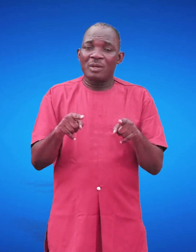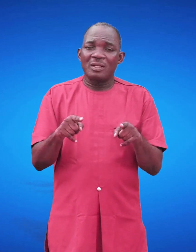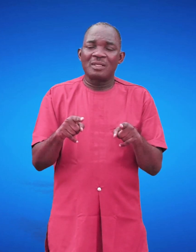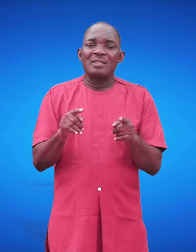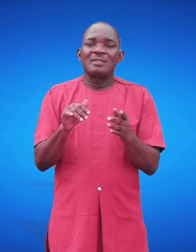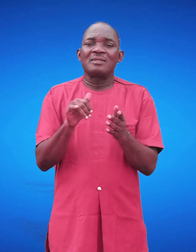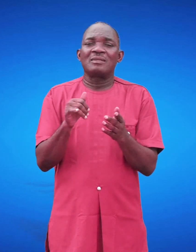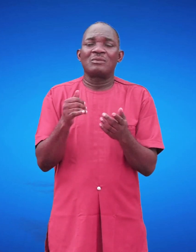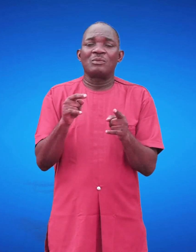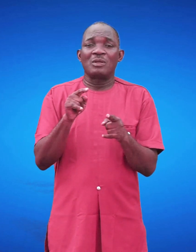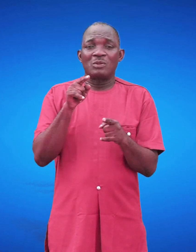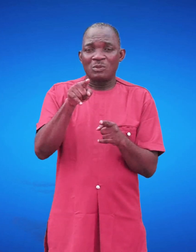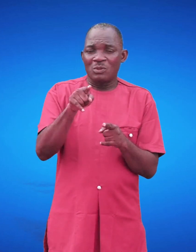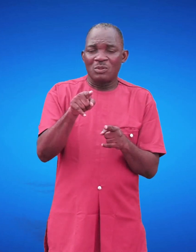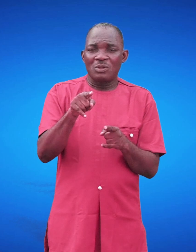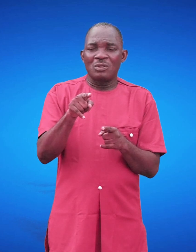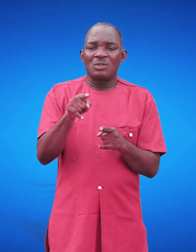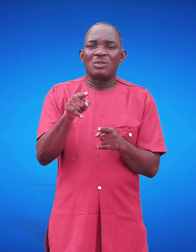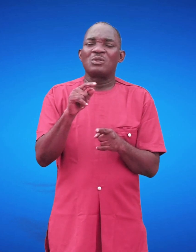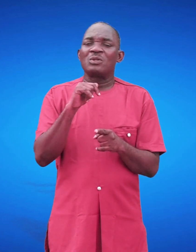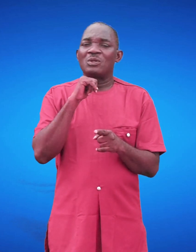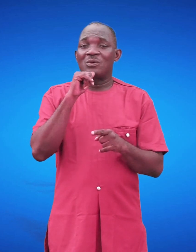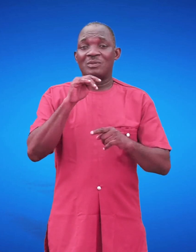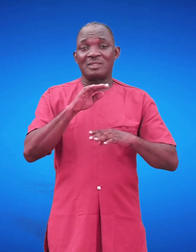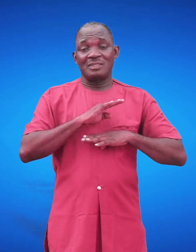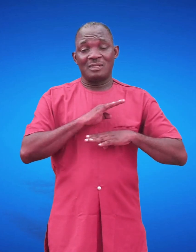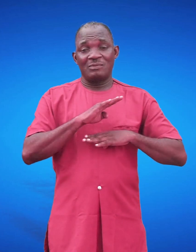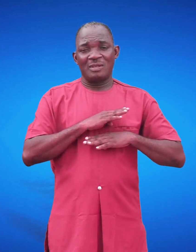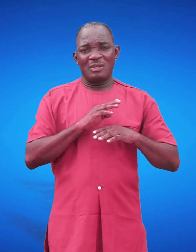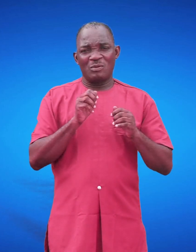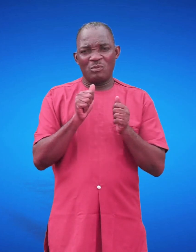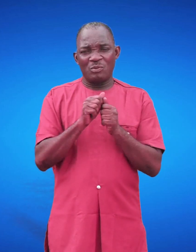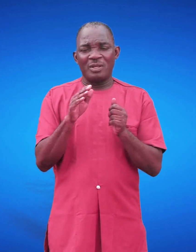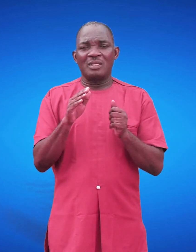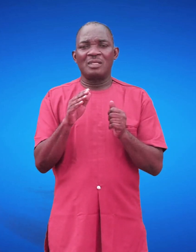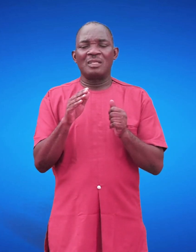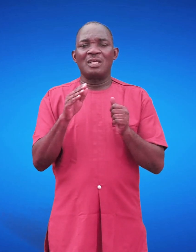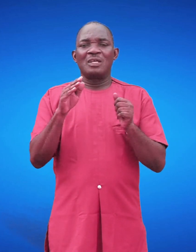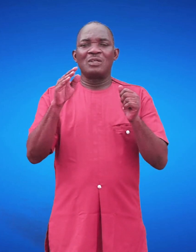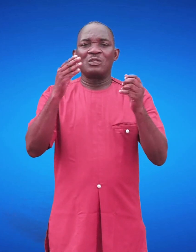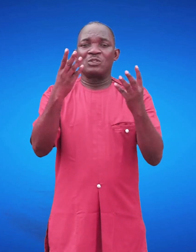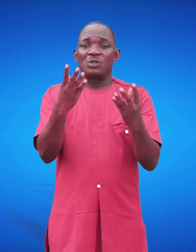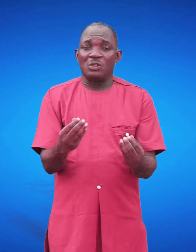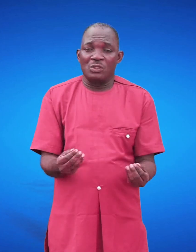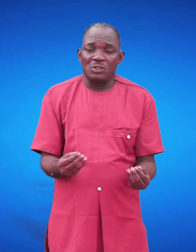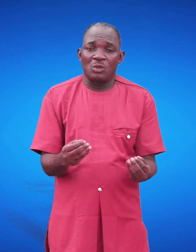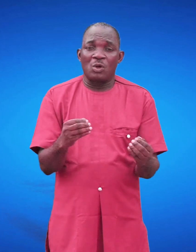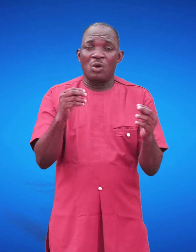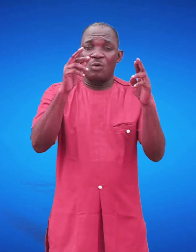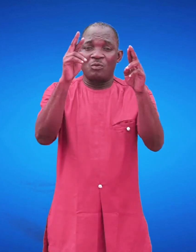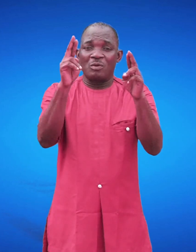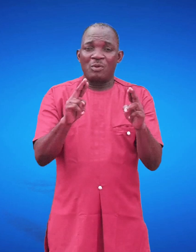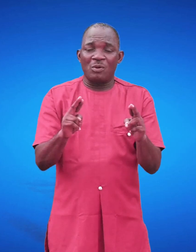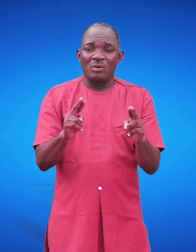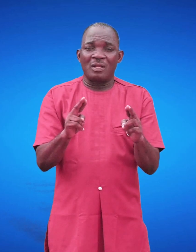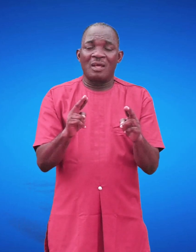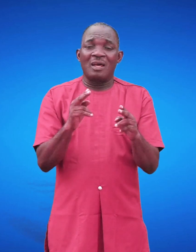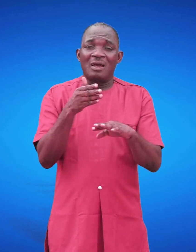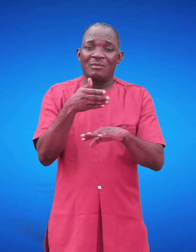that you are unsatisfied with the resolution arrived at by the